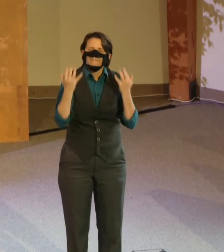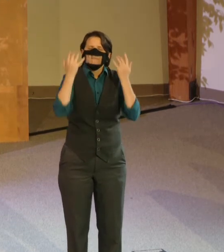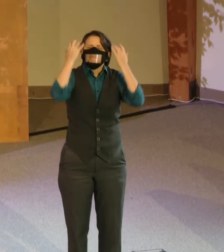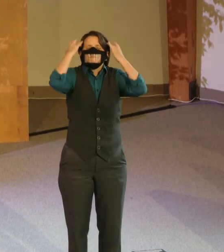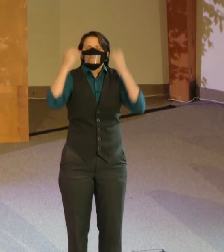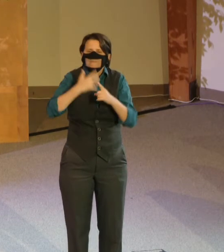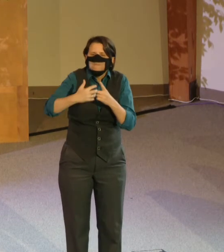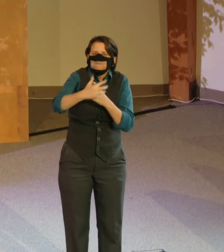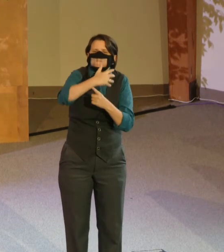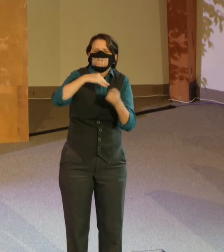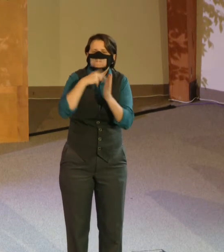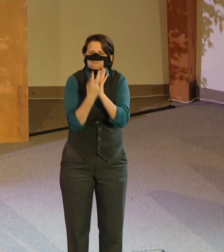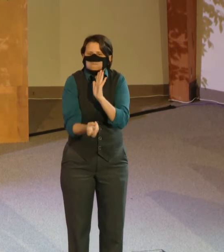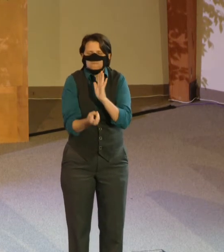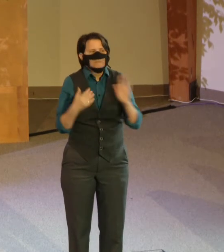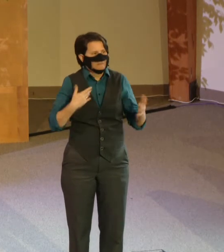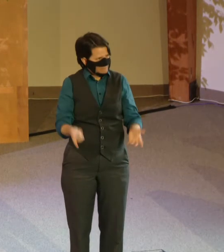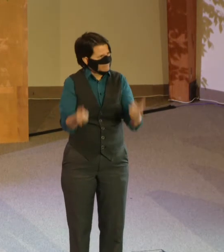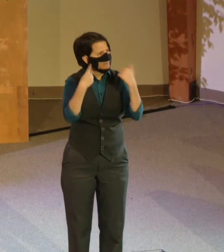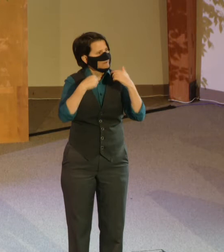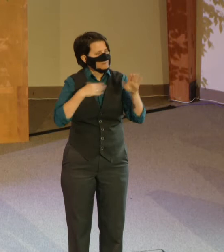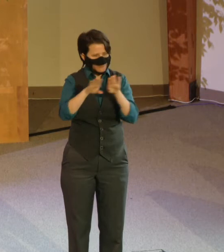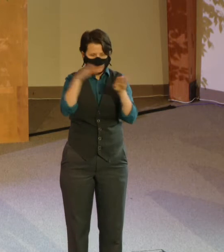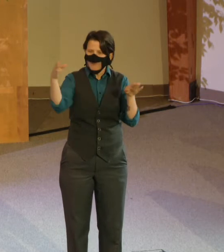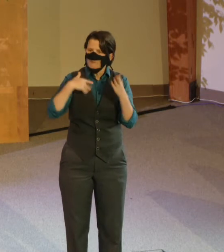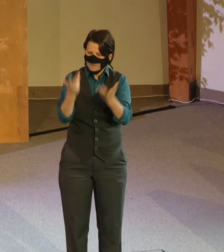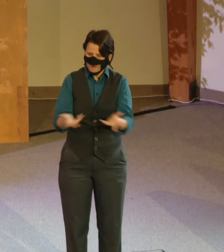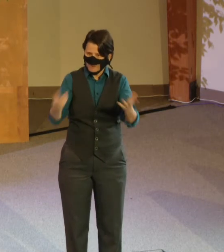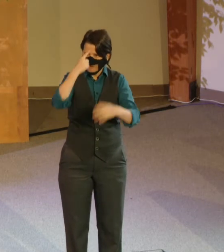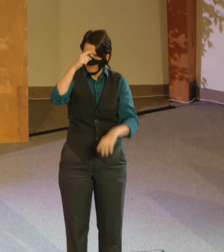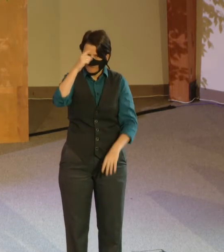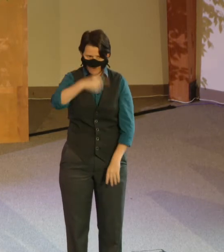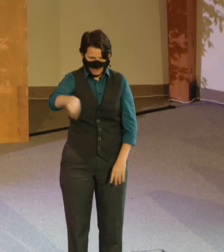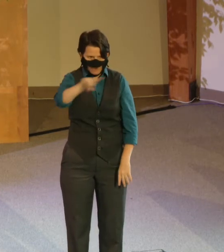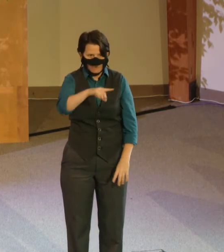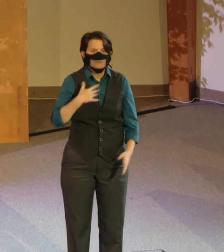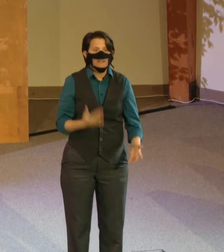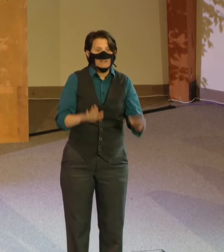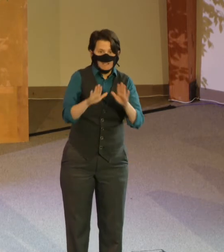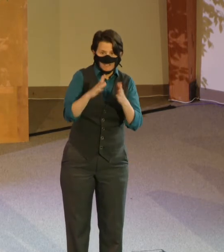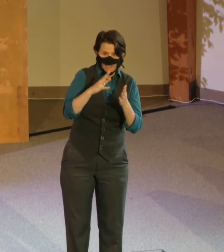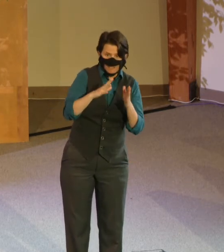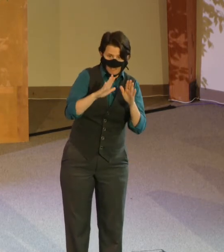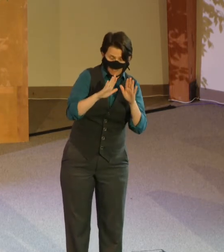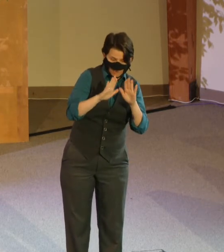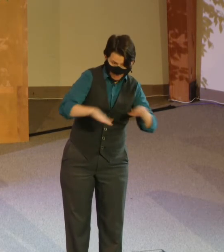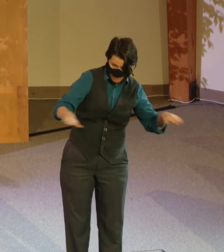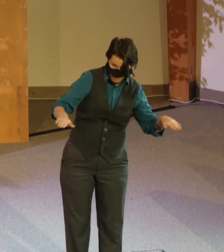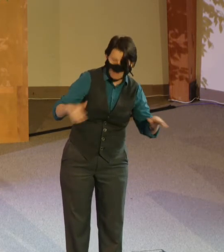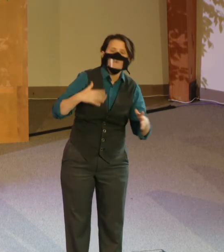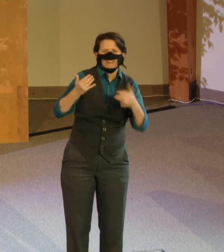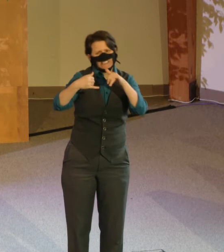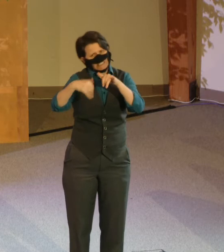of that and come. We're open. We're here for you. The kids, we are still keeping them virtual at this time because of